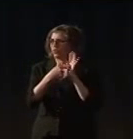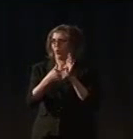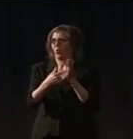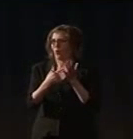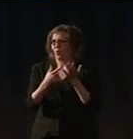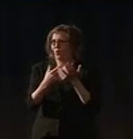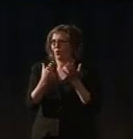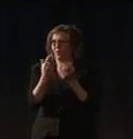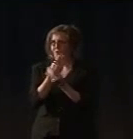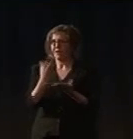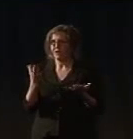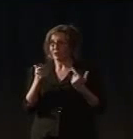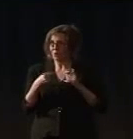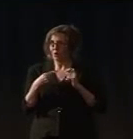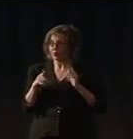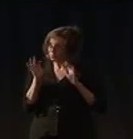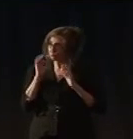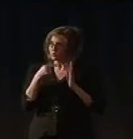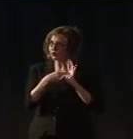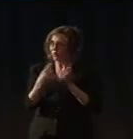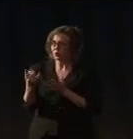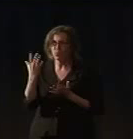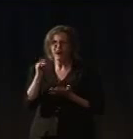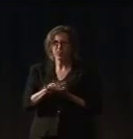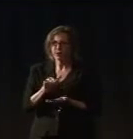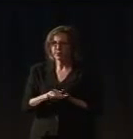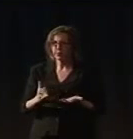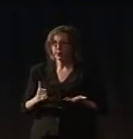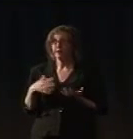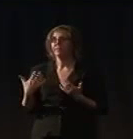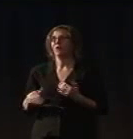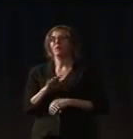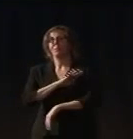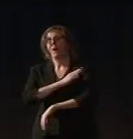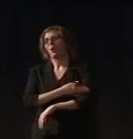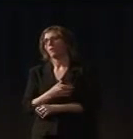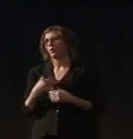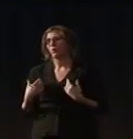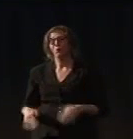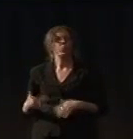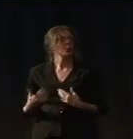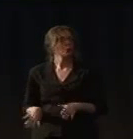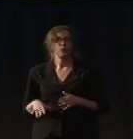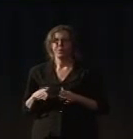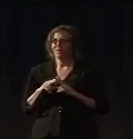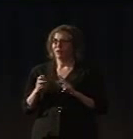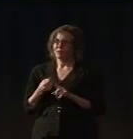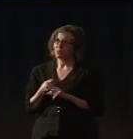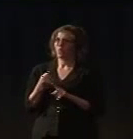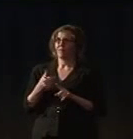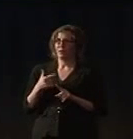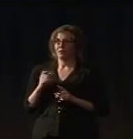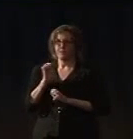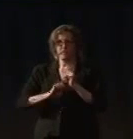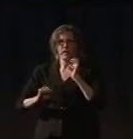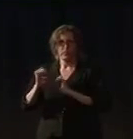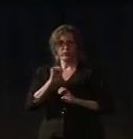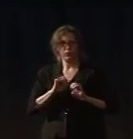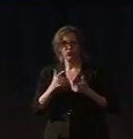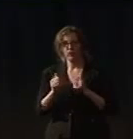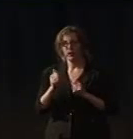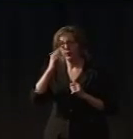medium that I'm choosing to show it? So it's a very powerful and very moving experiment in exploring the